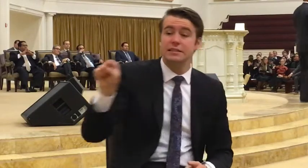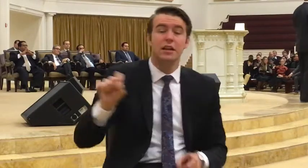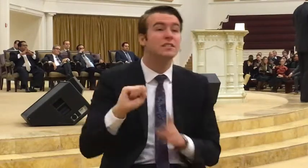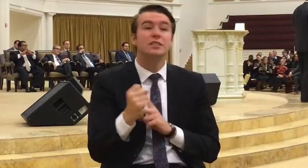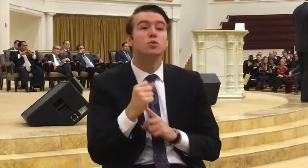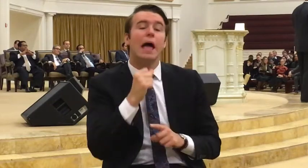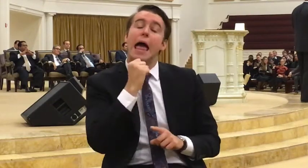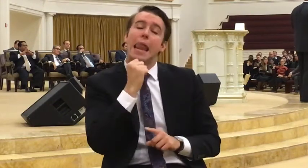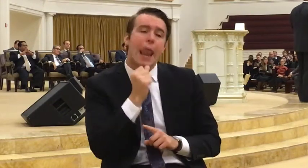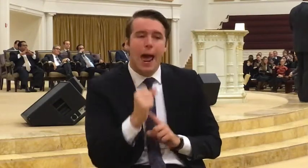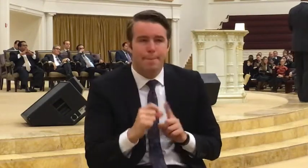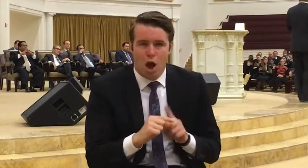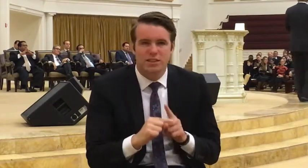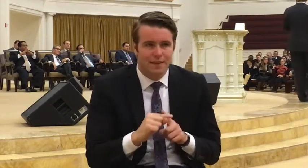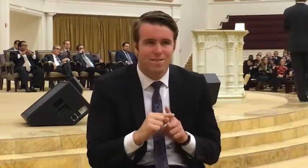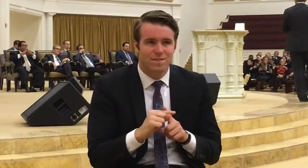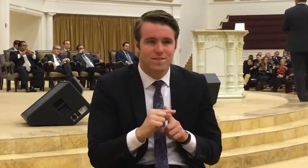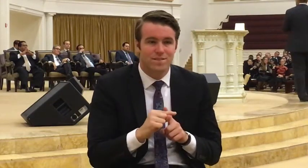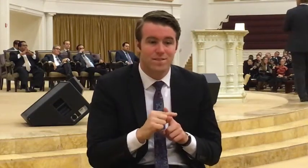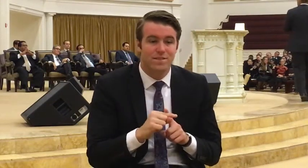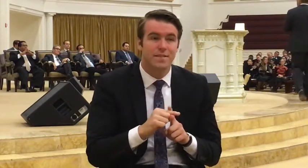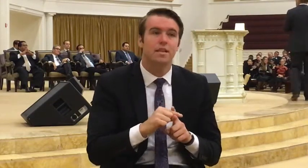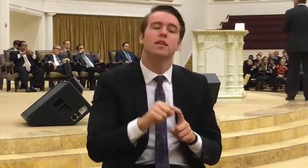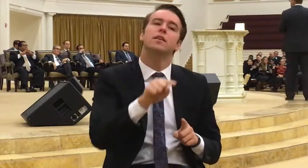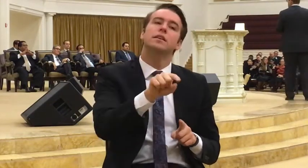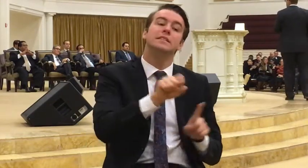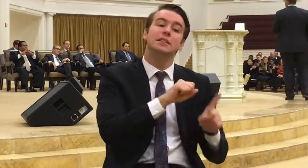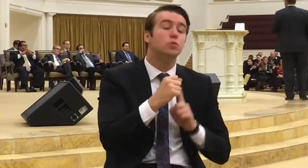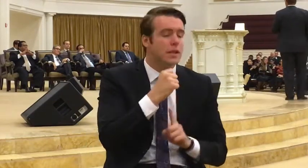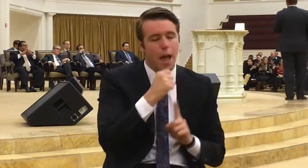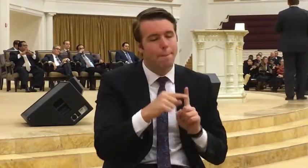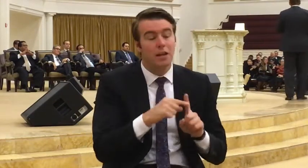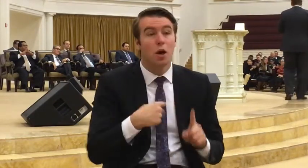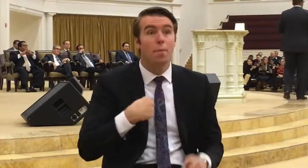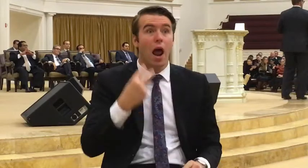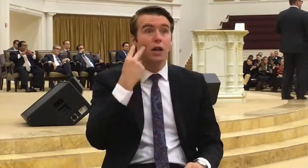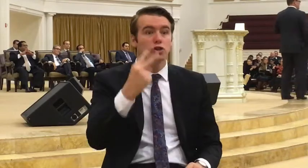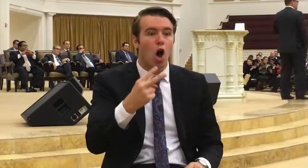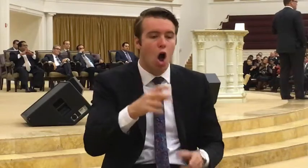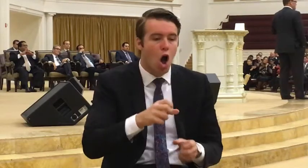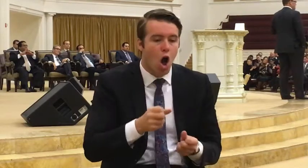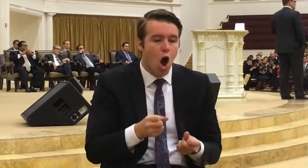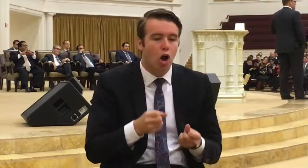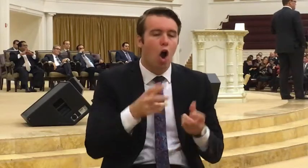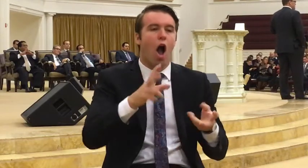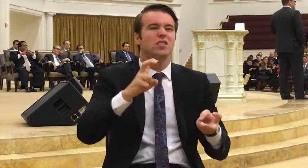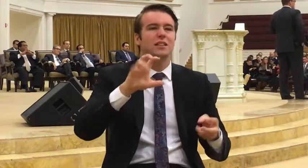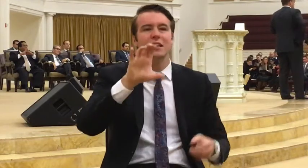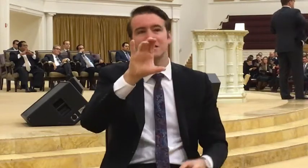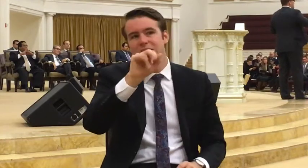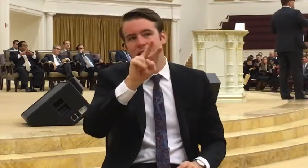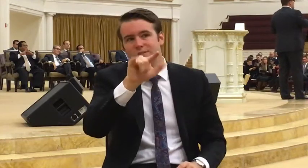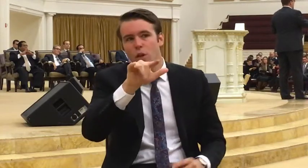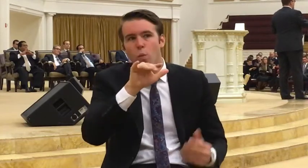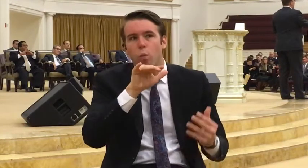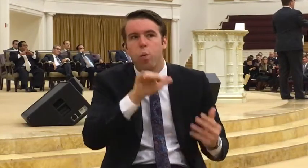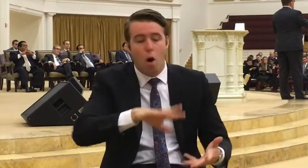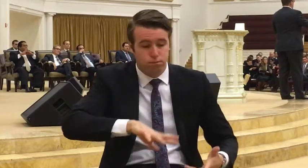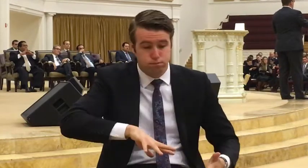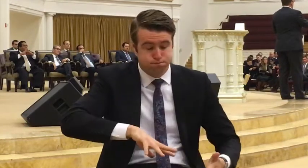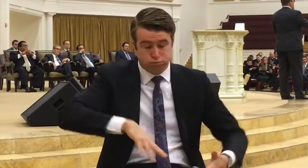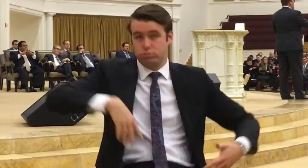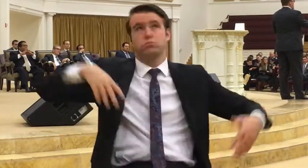positive get blown into a civil war when it could have been